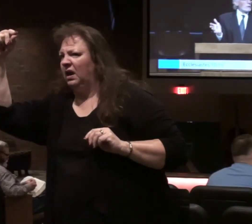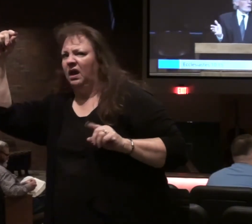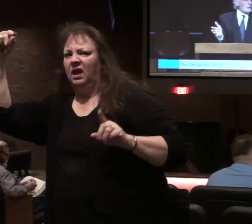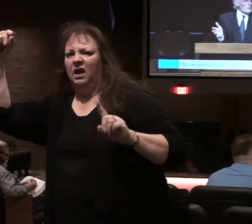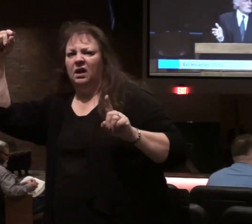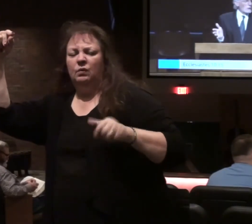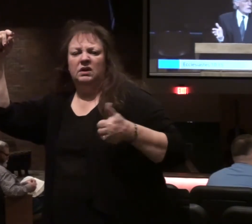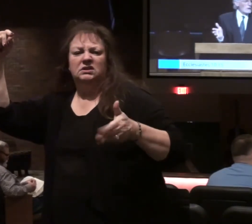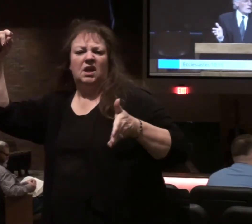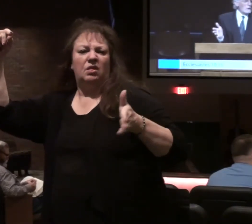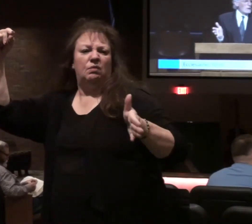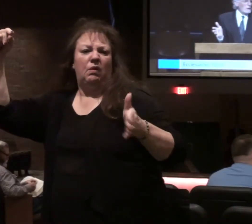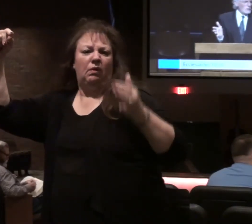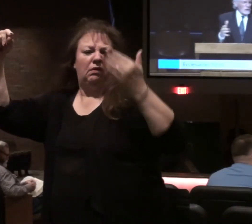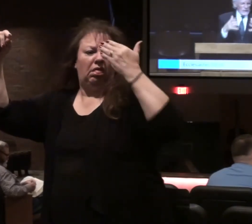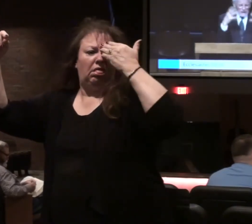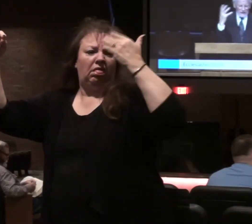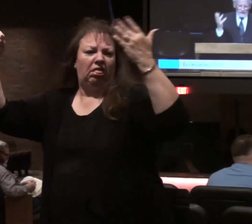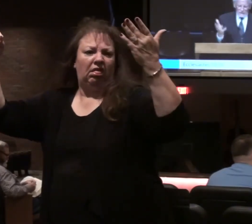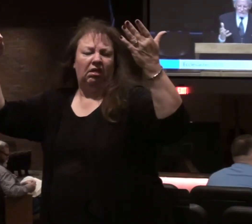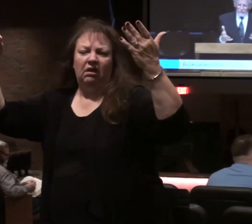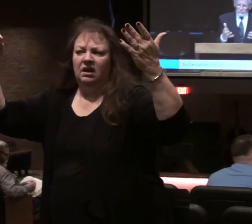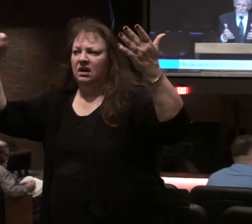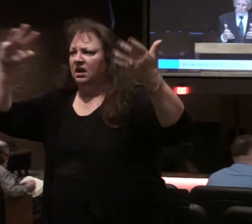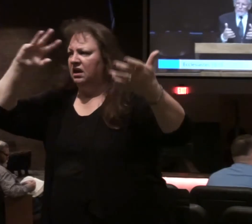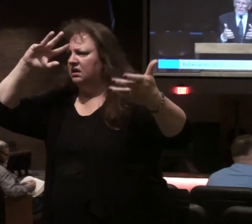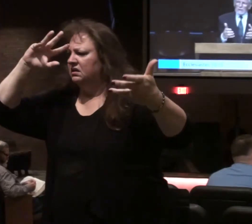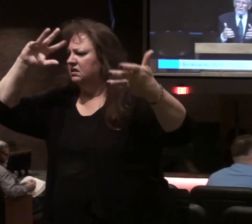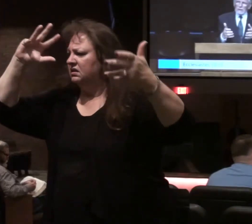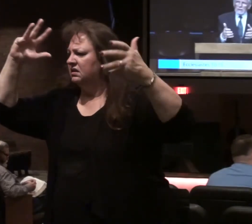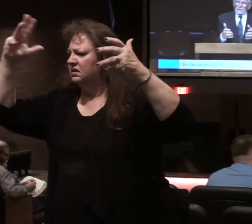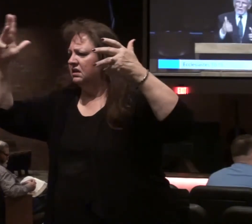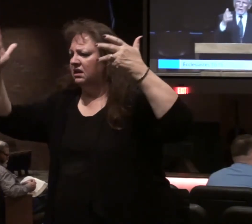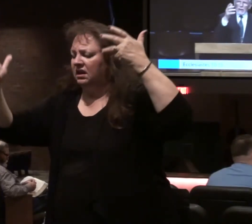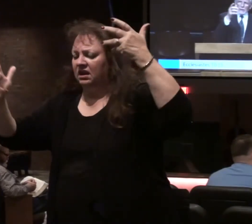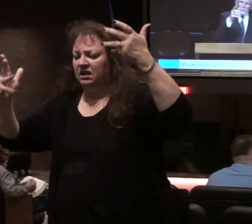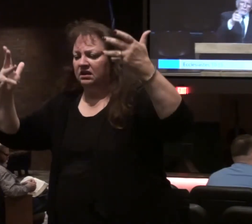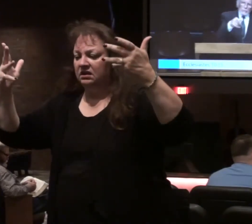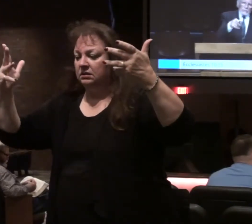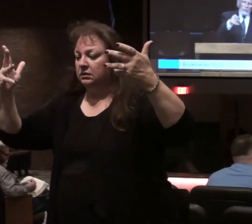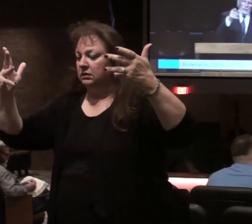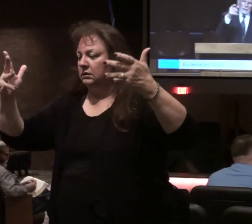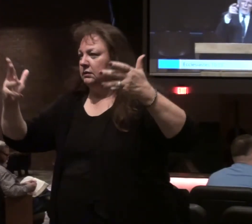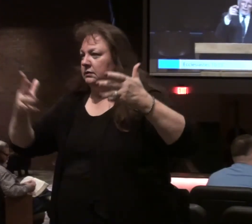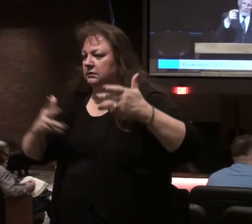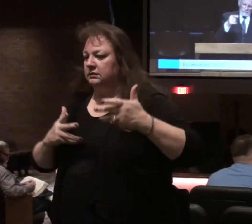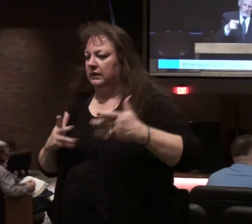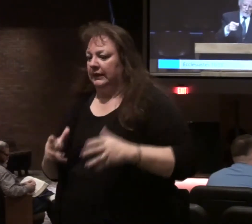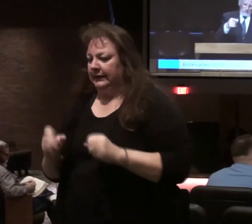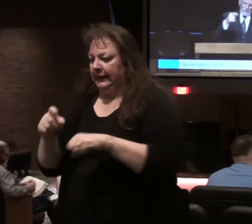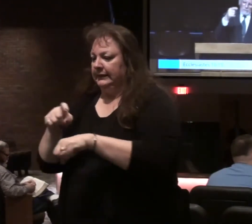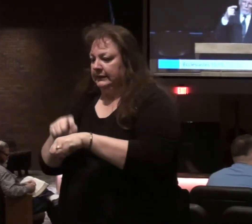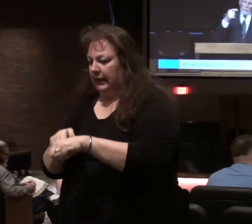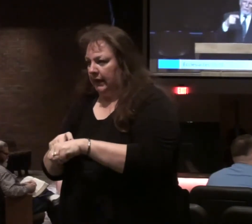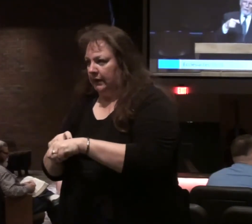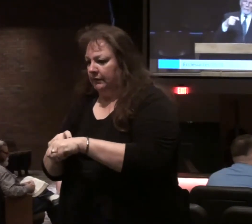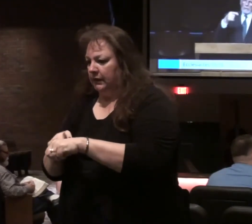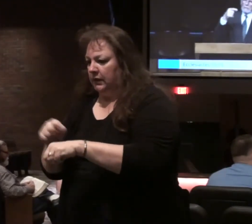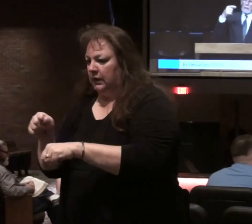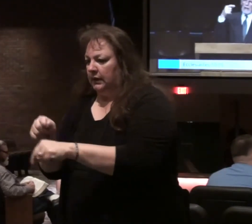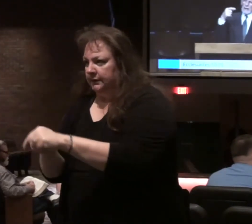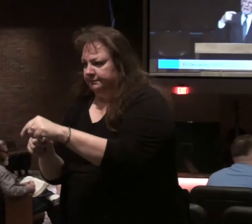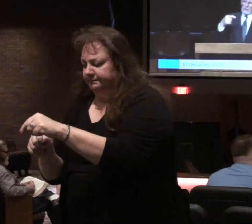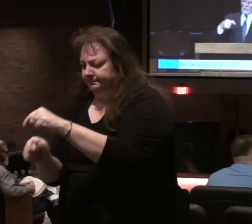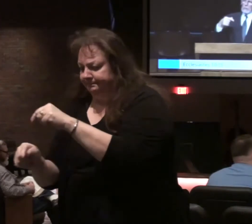the other road is. You get that kind of confusion. He said, all I could do was take the time to work my